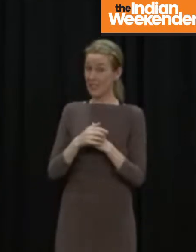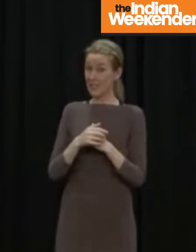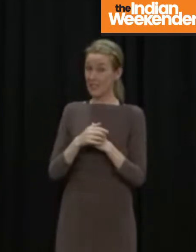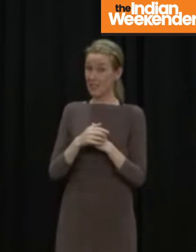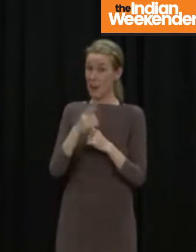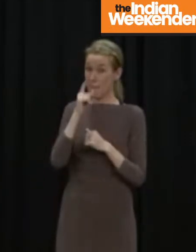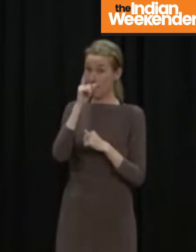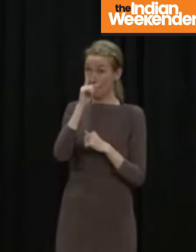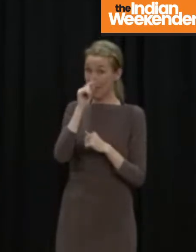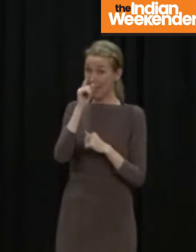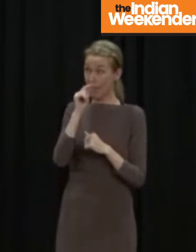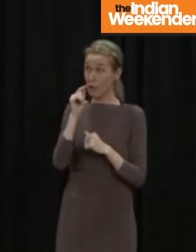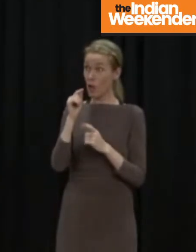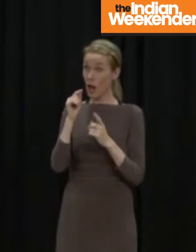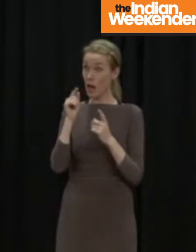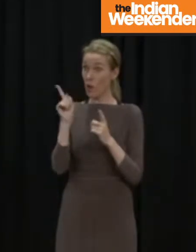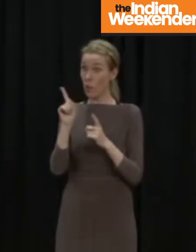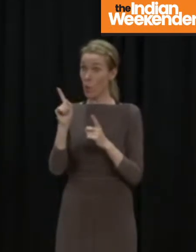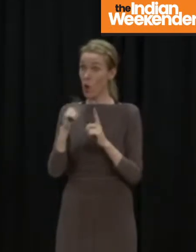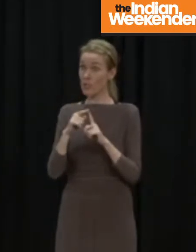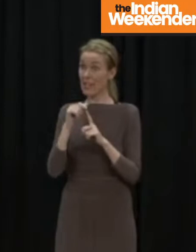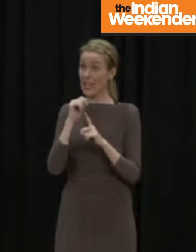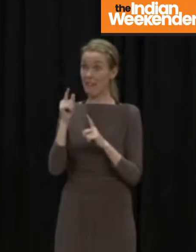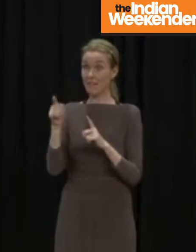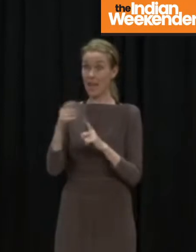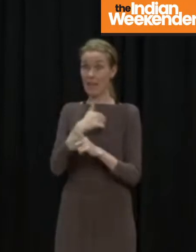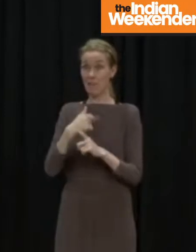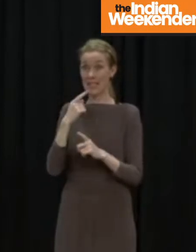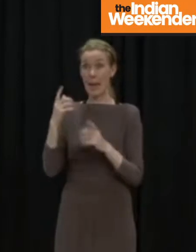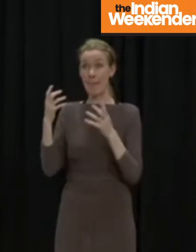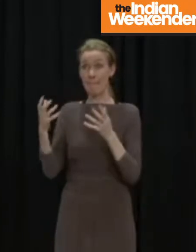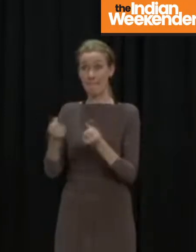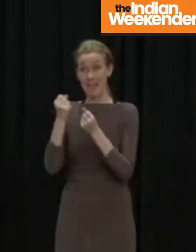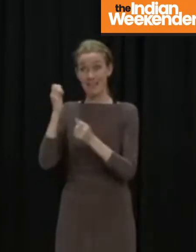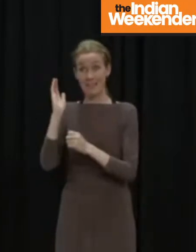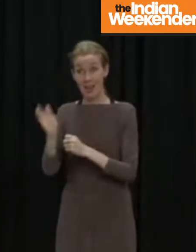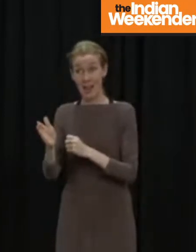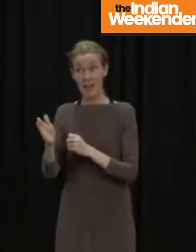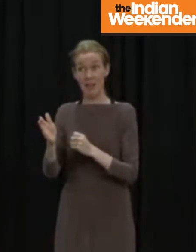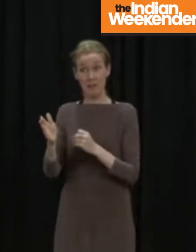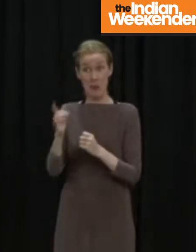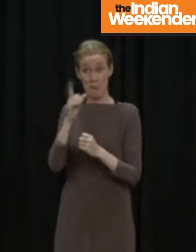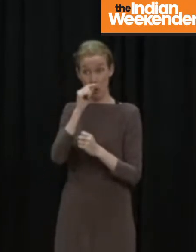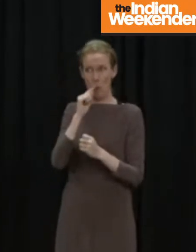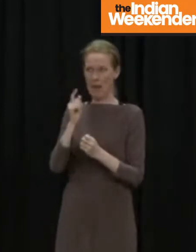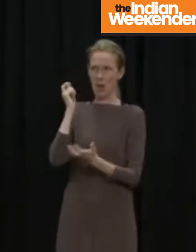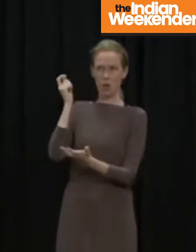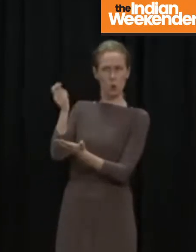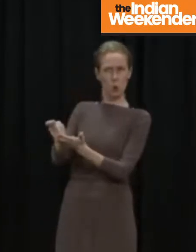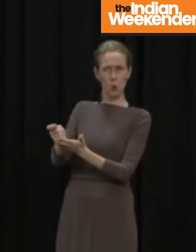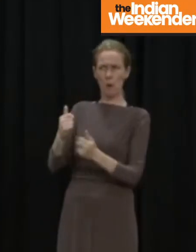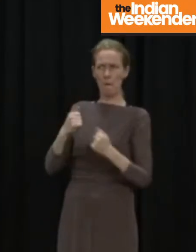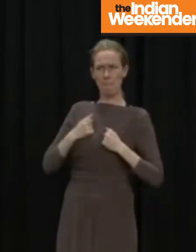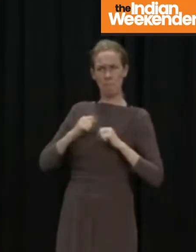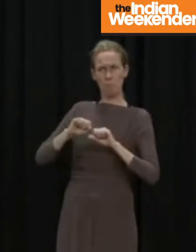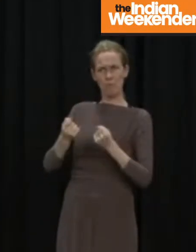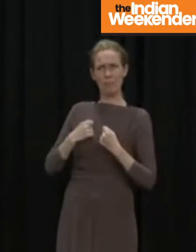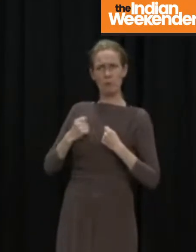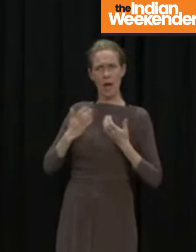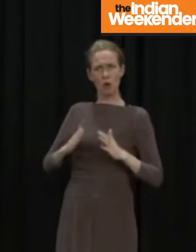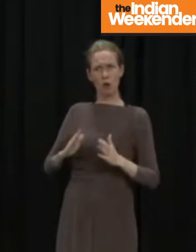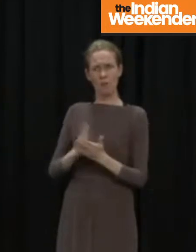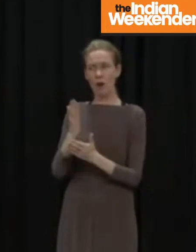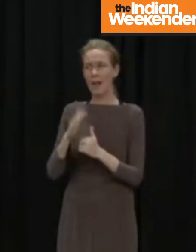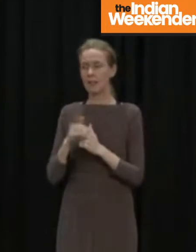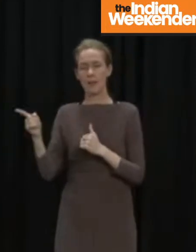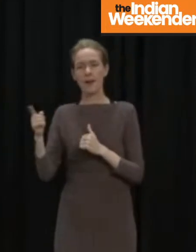there is a great enough public health risk, you can enforce that if you want? Yeah, there's practicality considerations there as well, in terms of timing and all of those